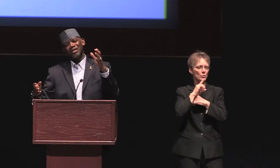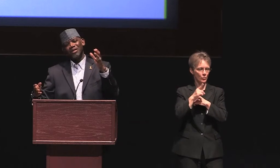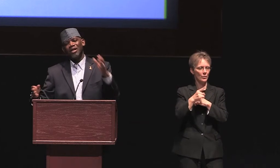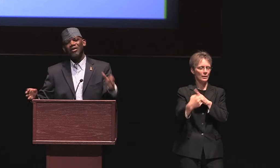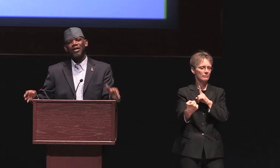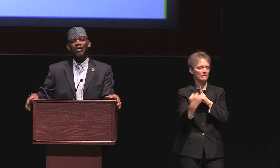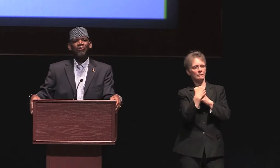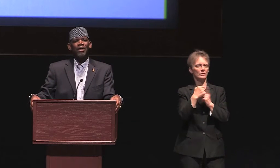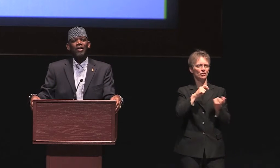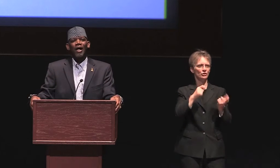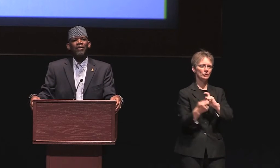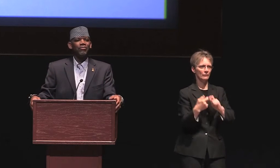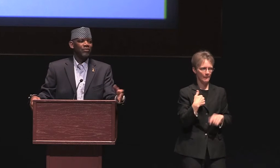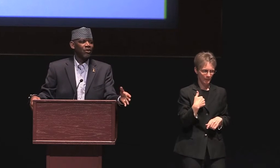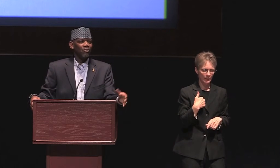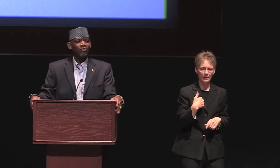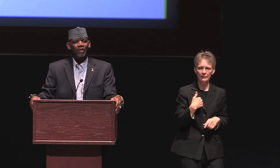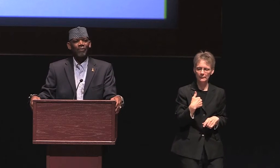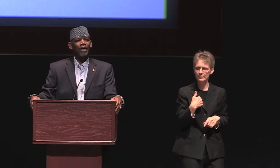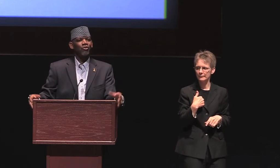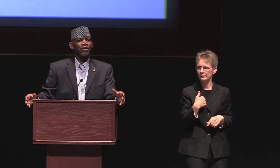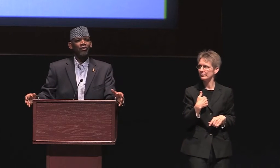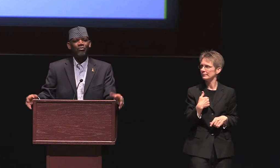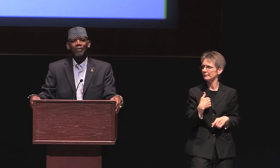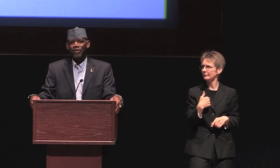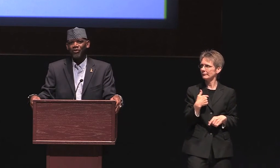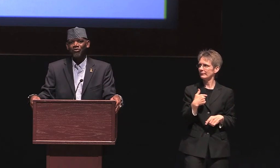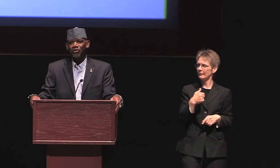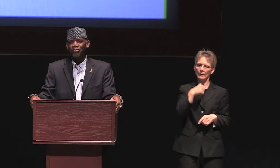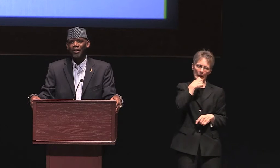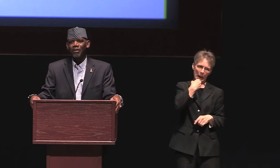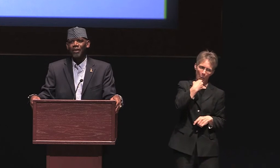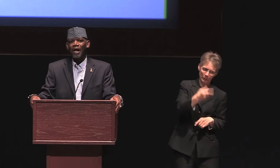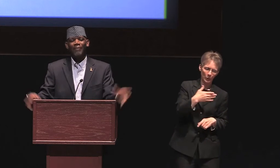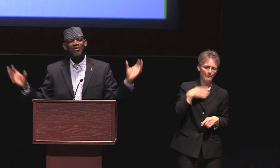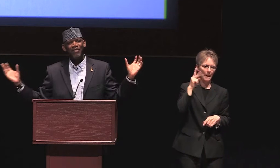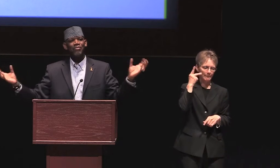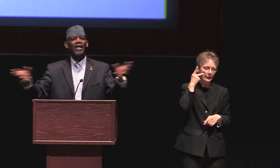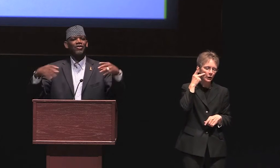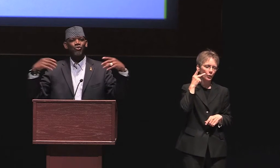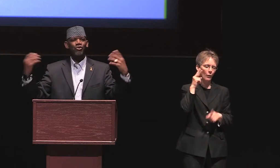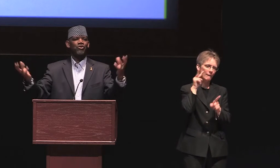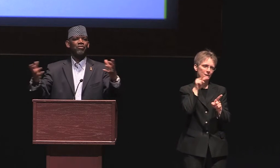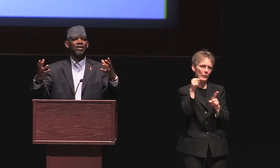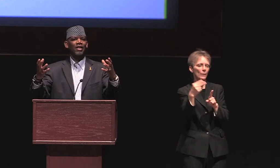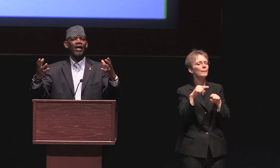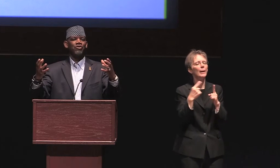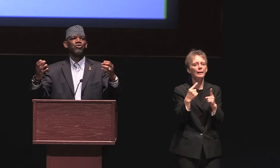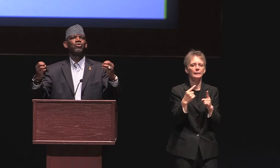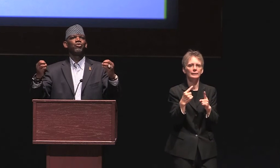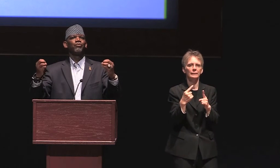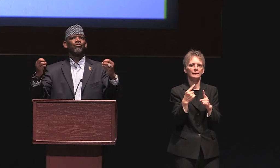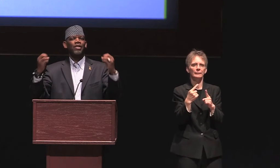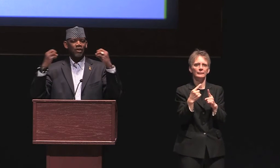me. And then I won't tell you my political views, but I believe everybody in the world should be